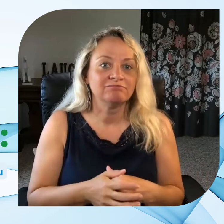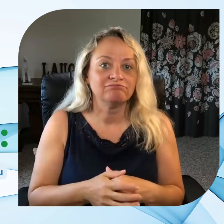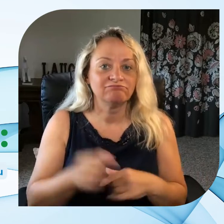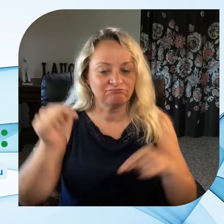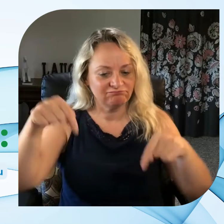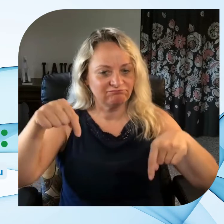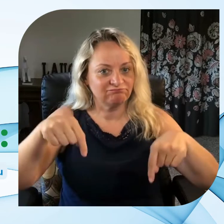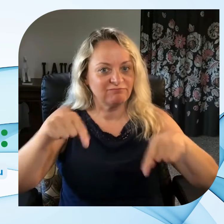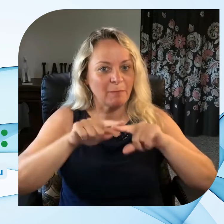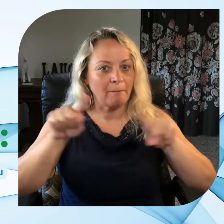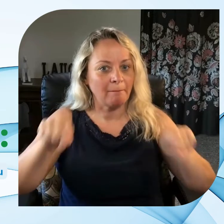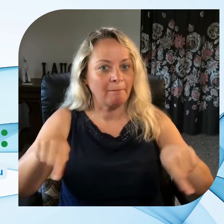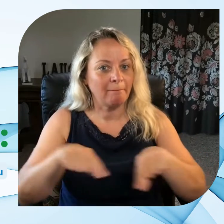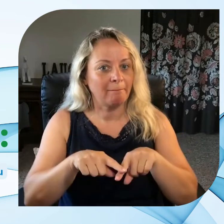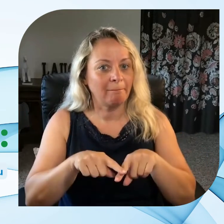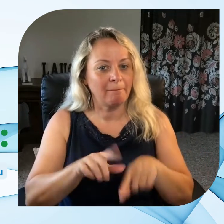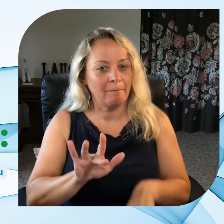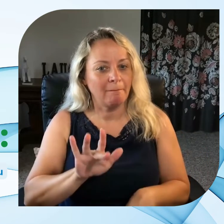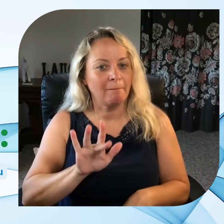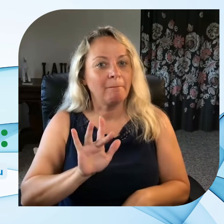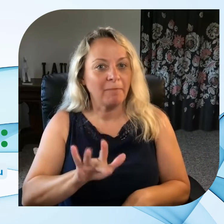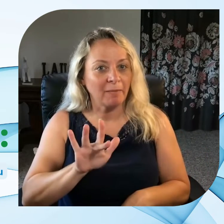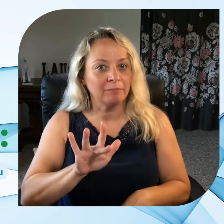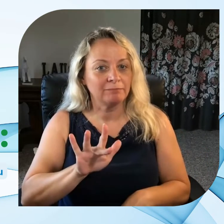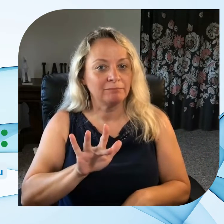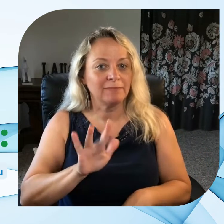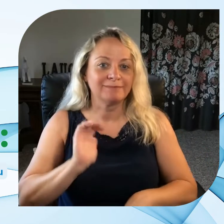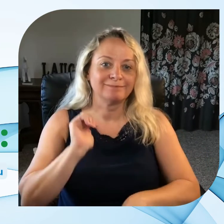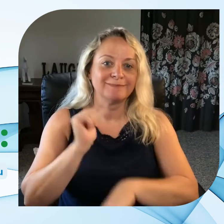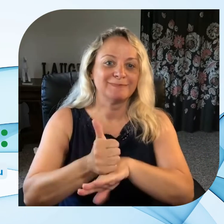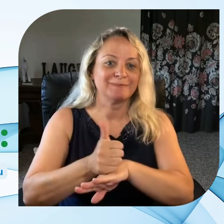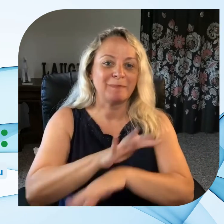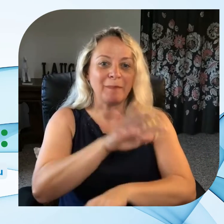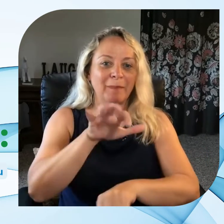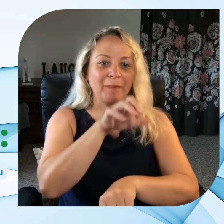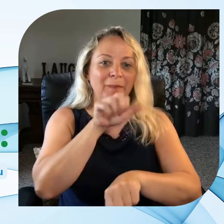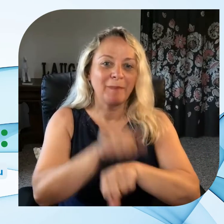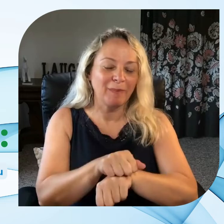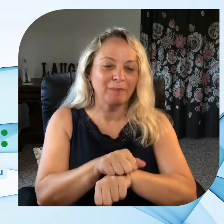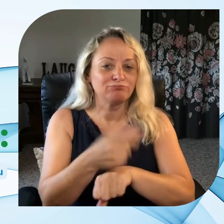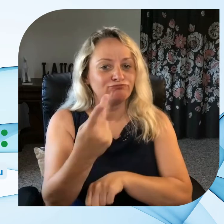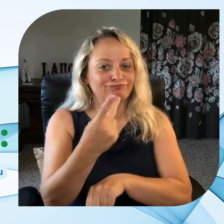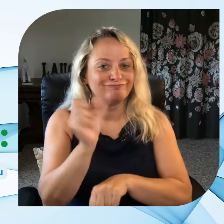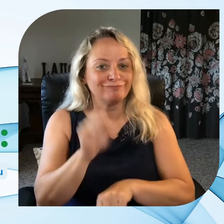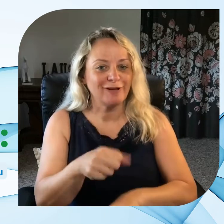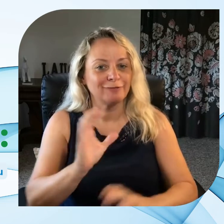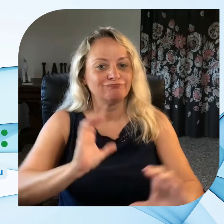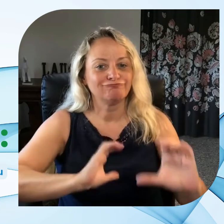more, follow along with me, go ahead, click the button below.